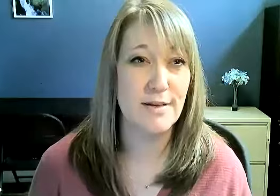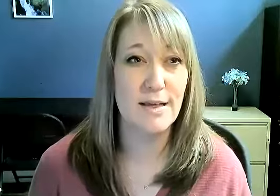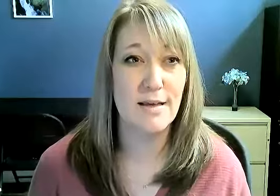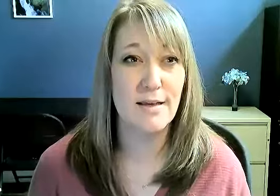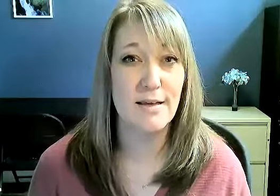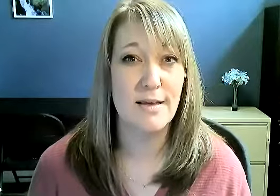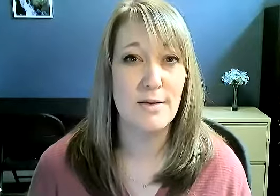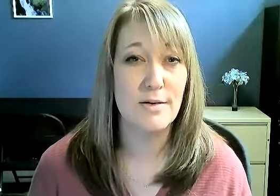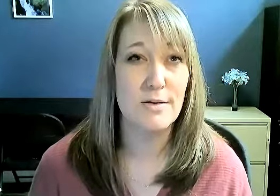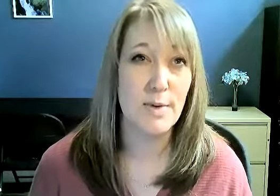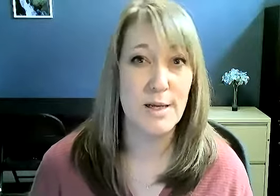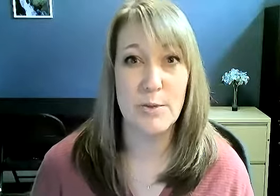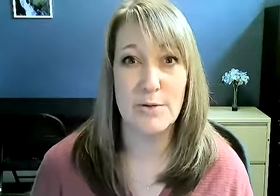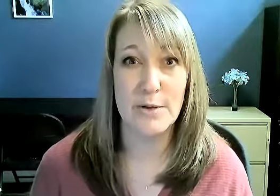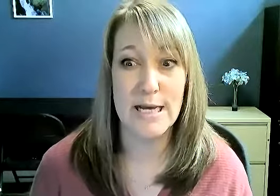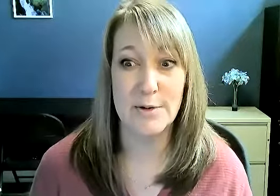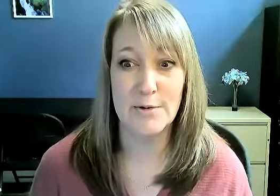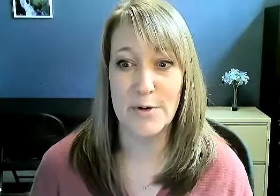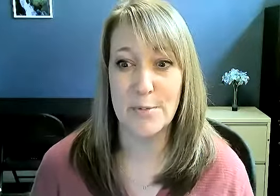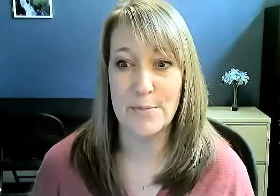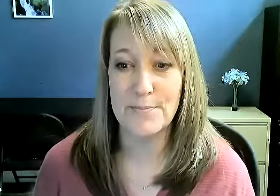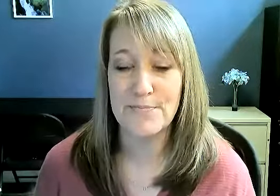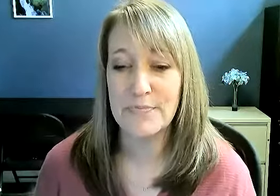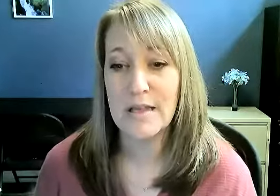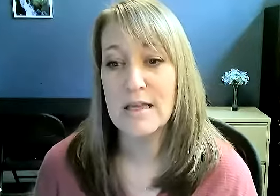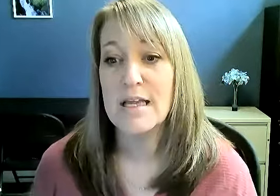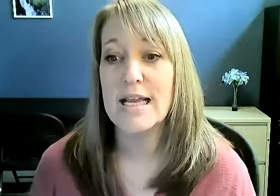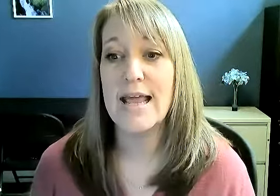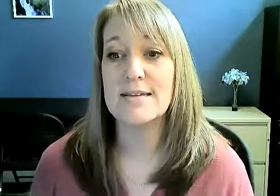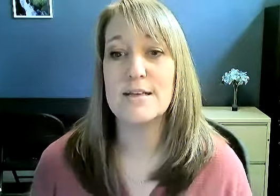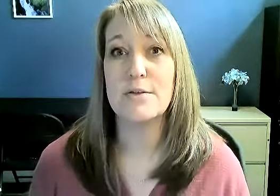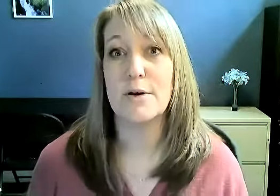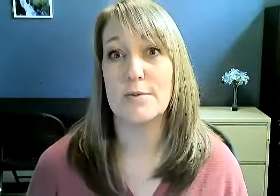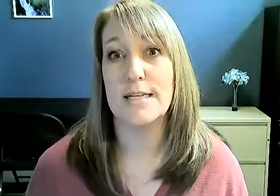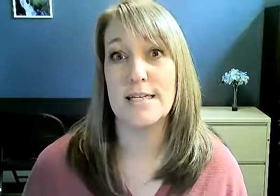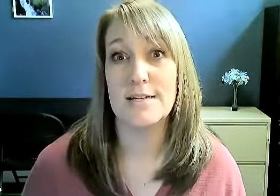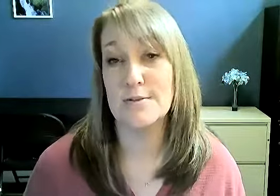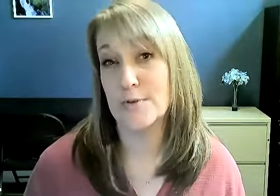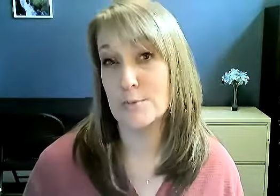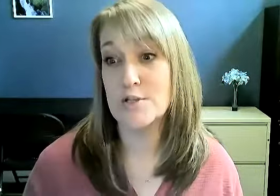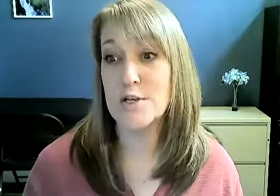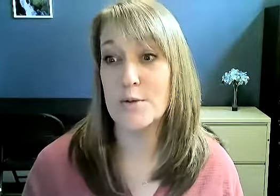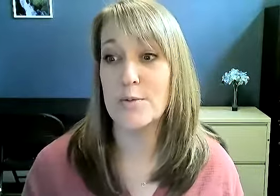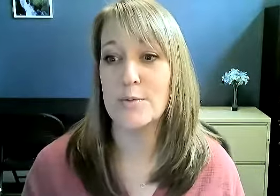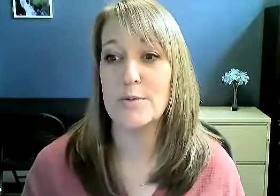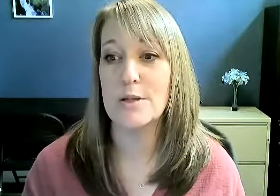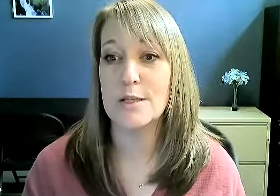differently depending on whether they're a noun or a verb. In ASL, there are related nouns and verbs too. We will